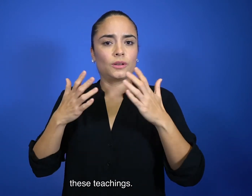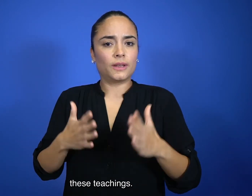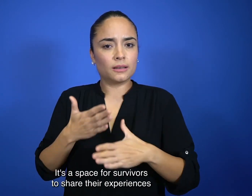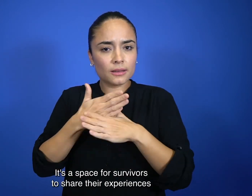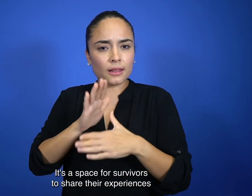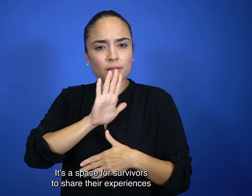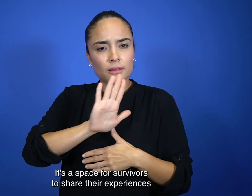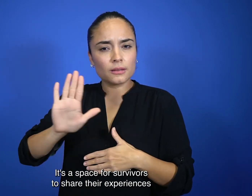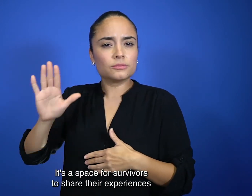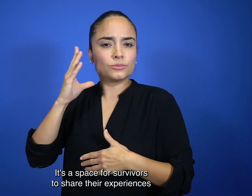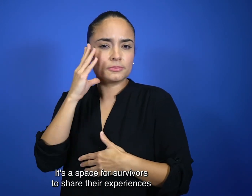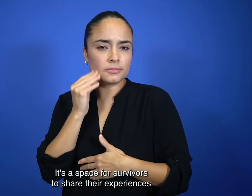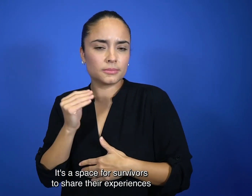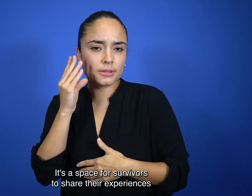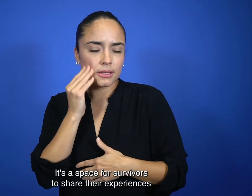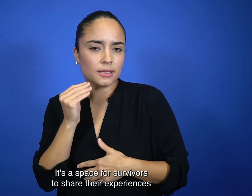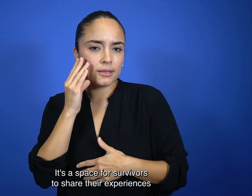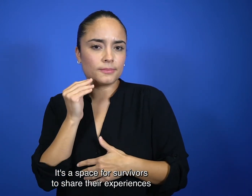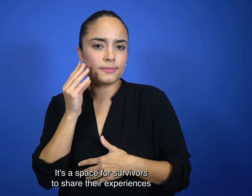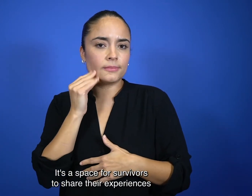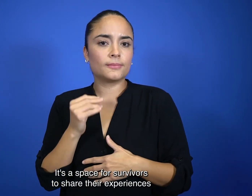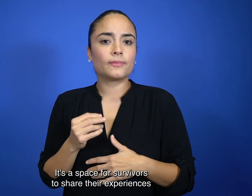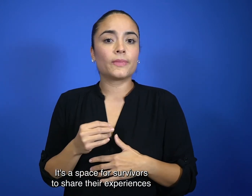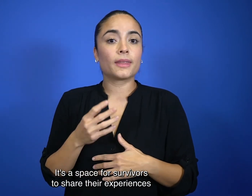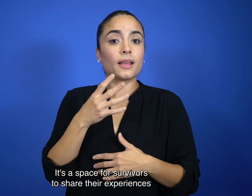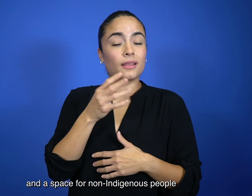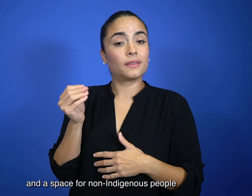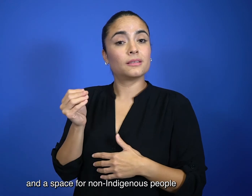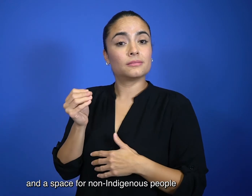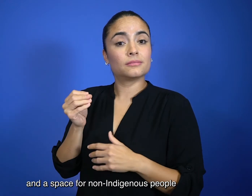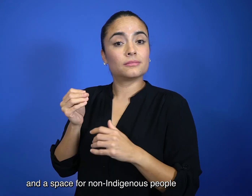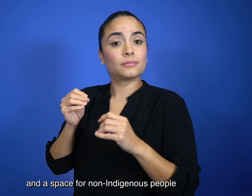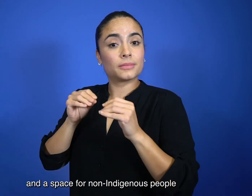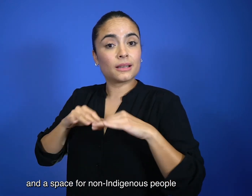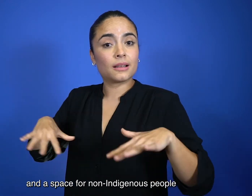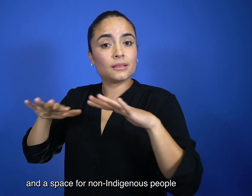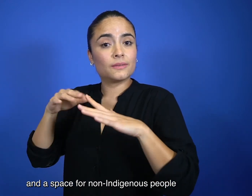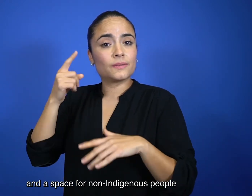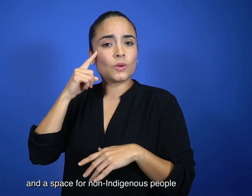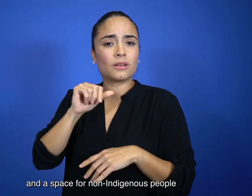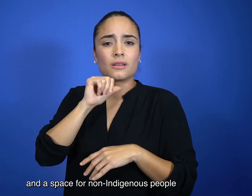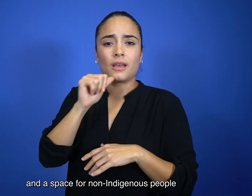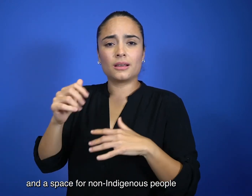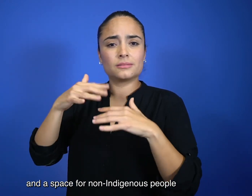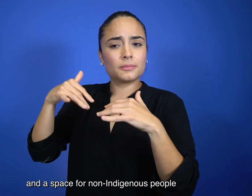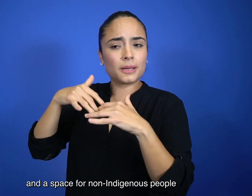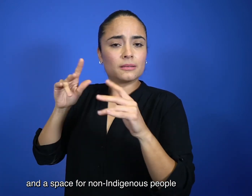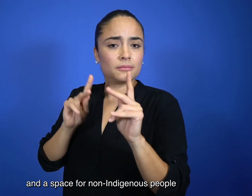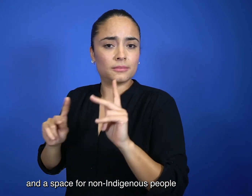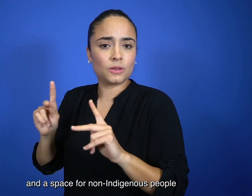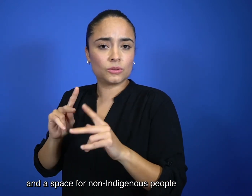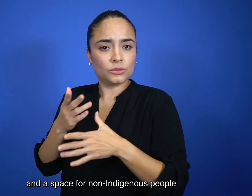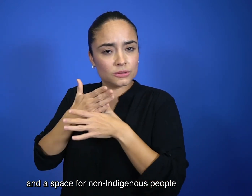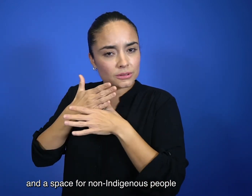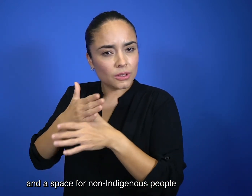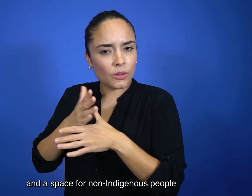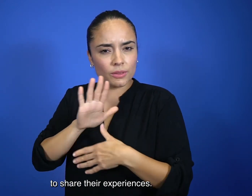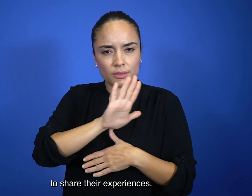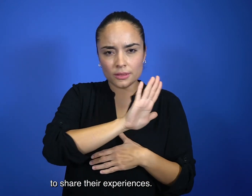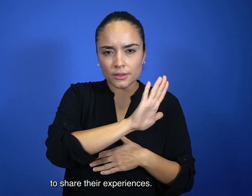It's a space for survivors to share their experiences, and it's space for non-Indigenous people